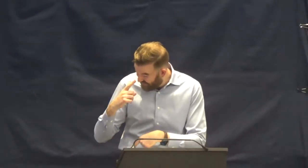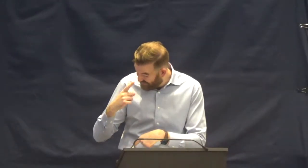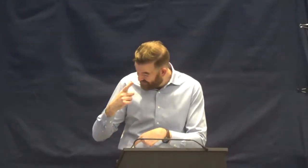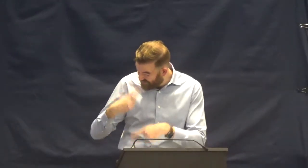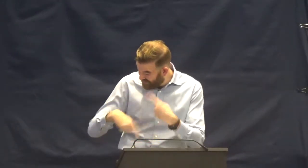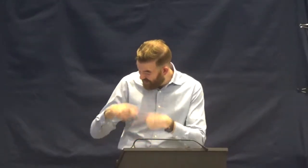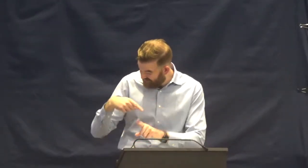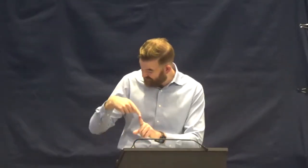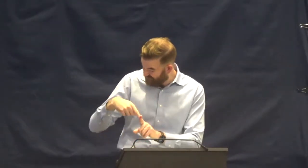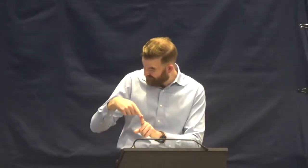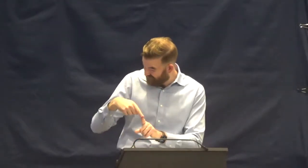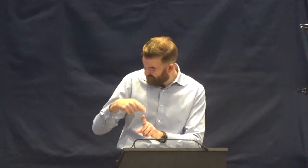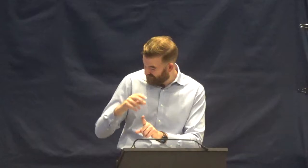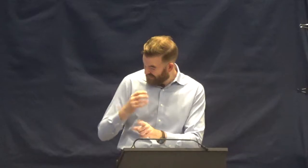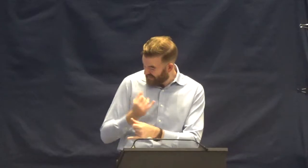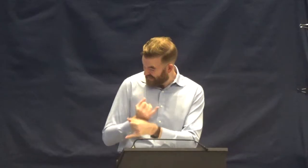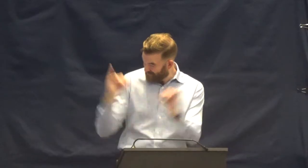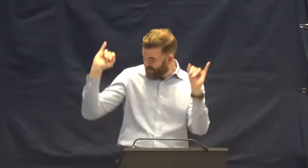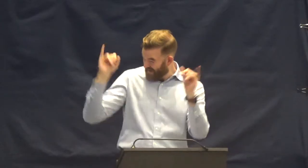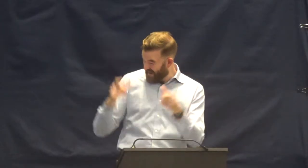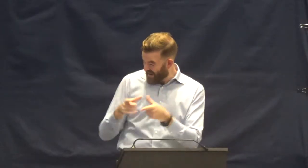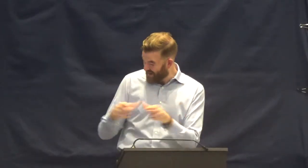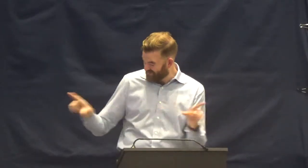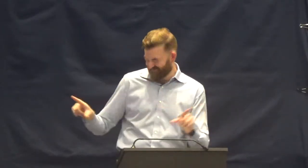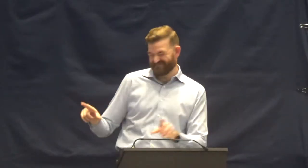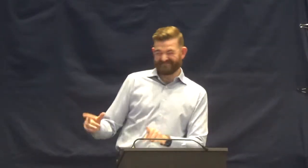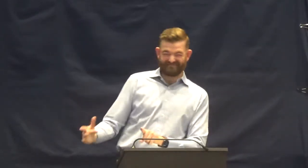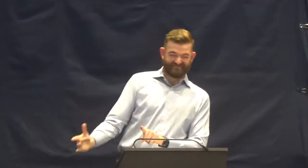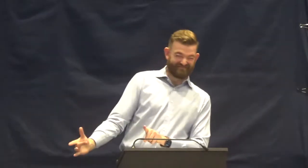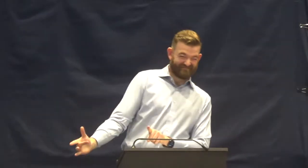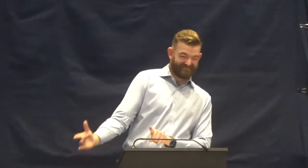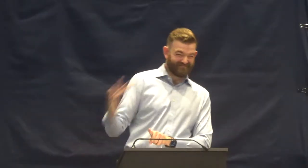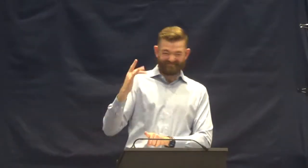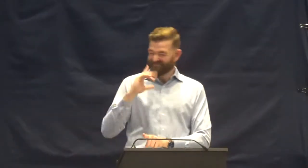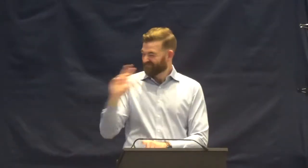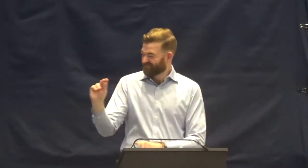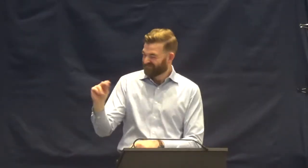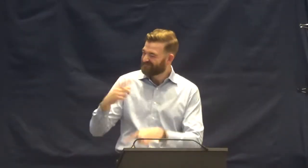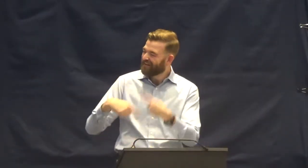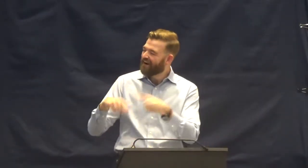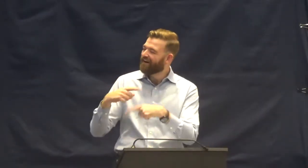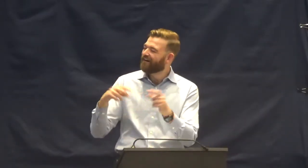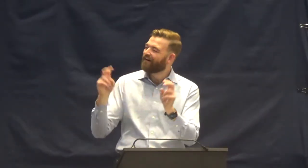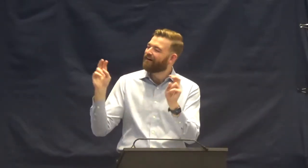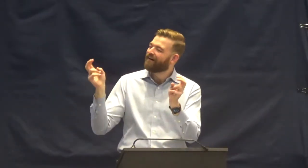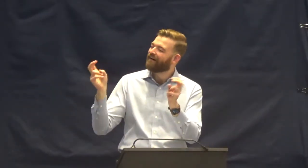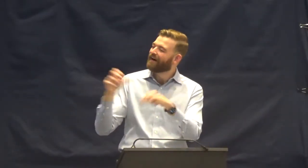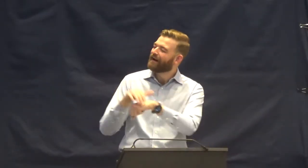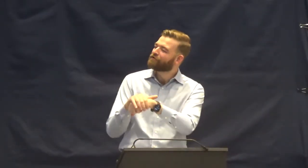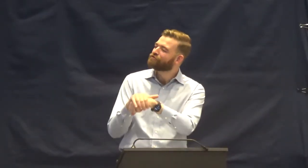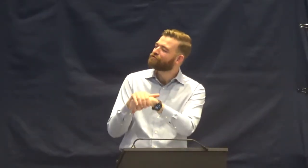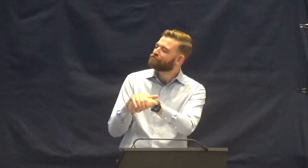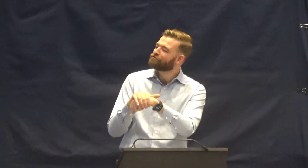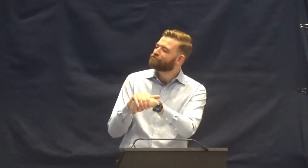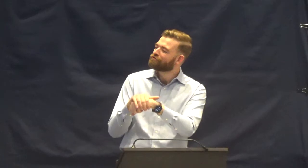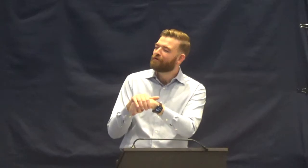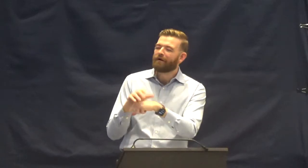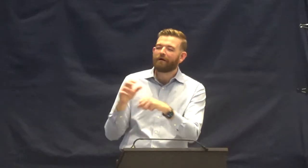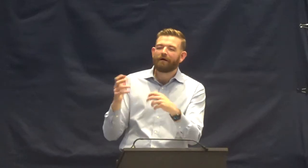at Gallaudet University to study sign language as an independent language, and they met with a lot of ridicule.